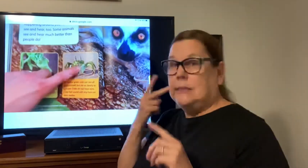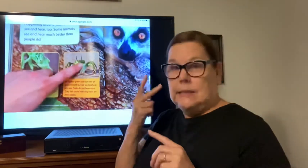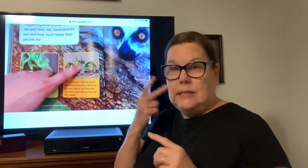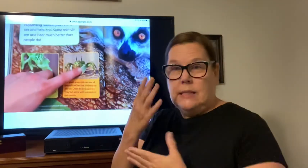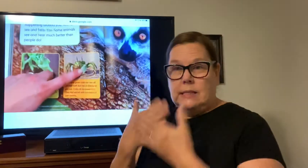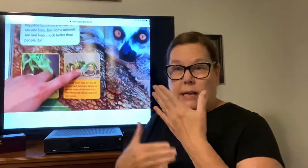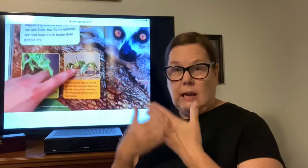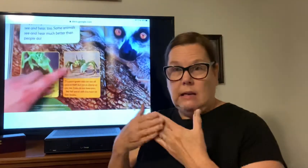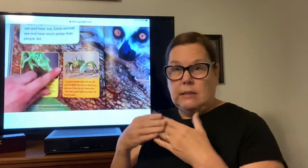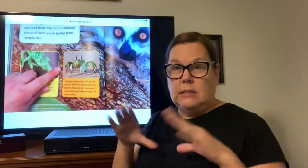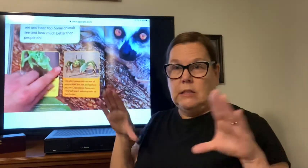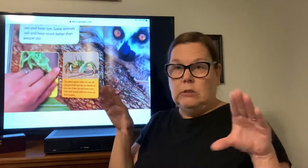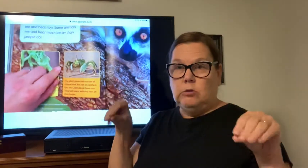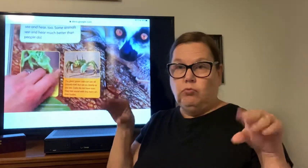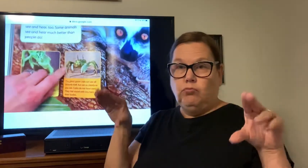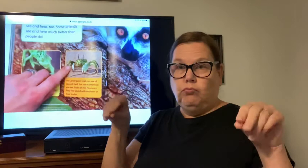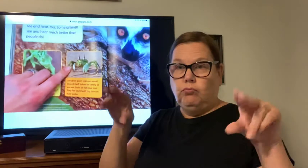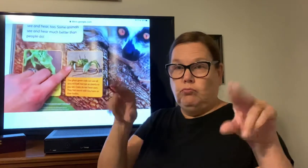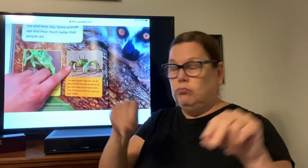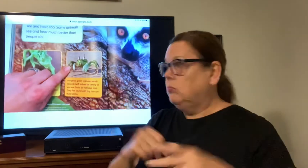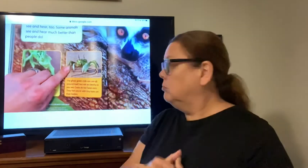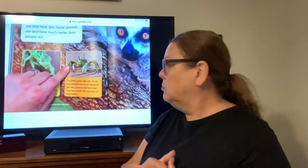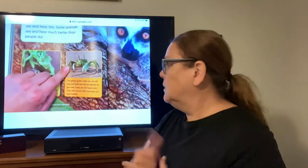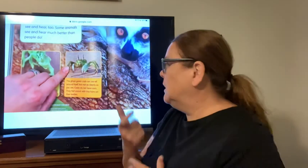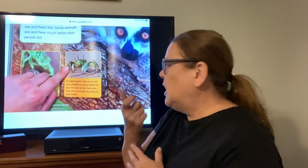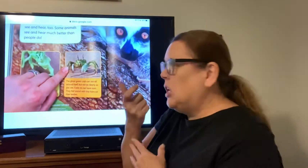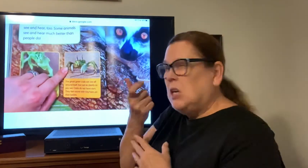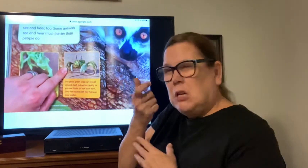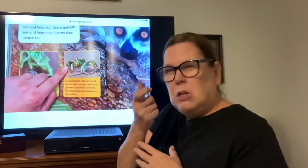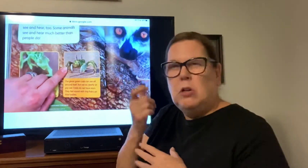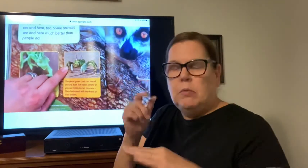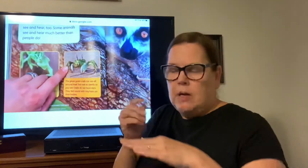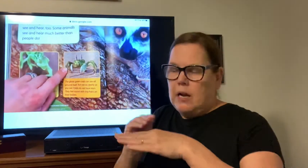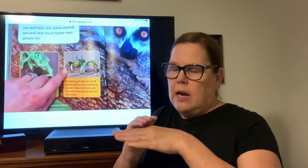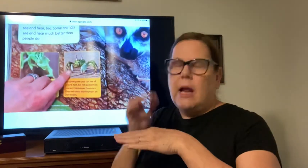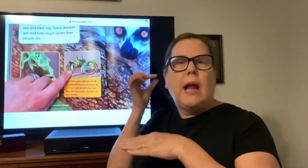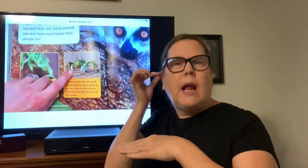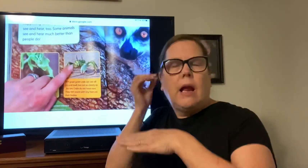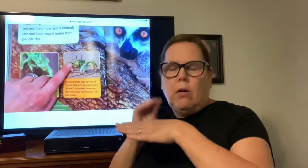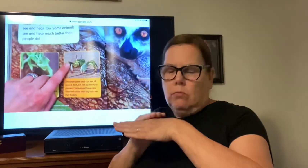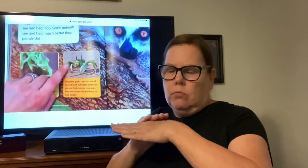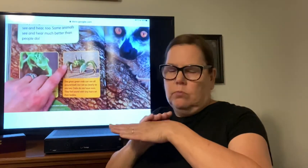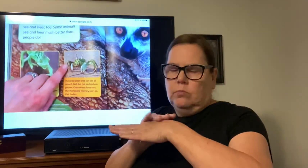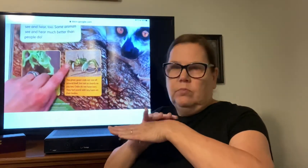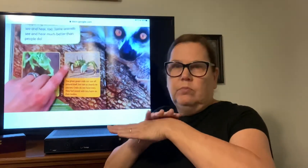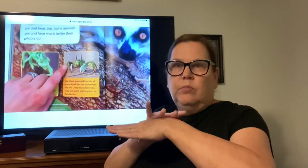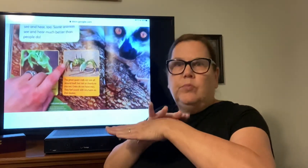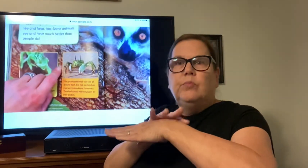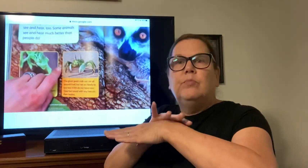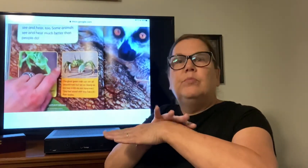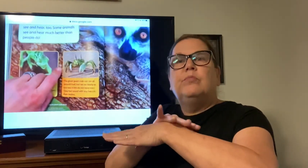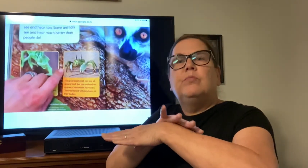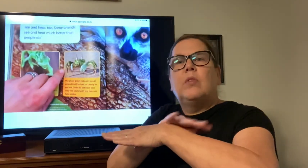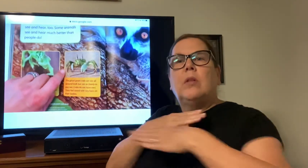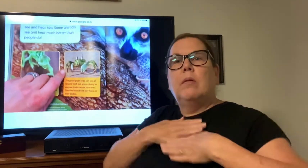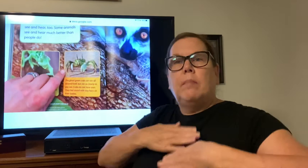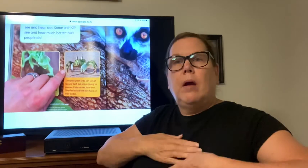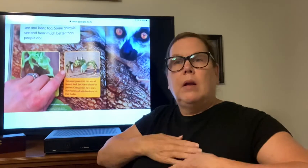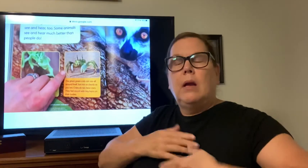okay? And he has tiny hairs on his body. Those tiny hairs are what helps them